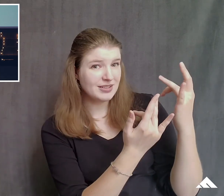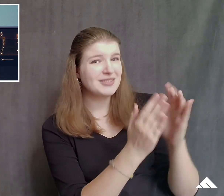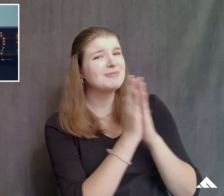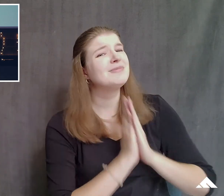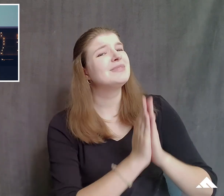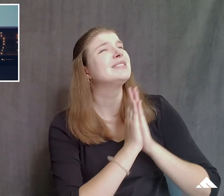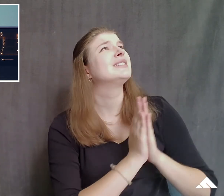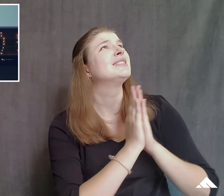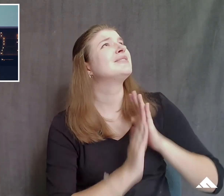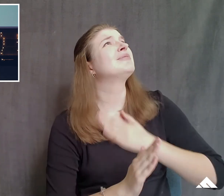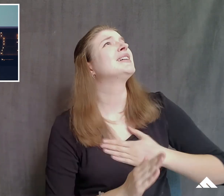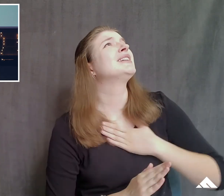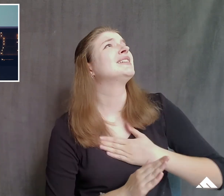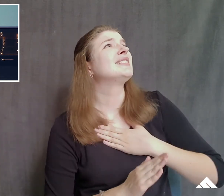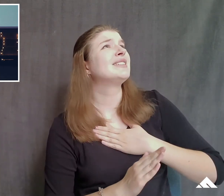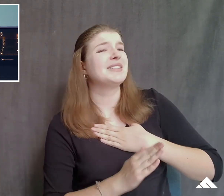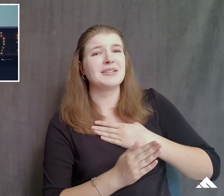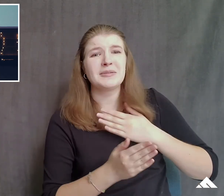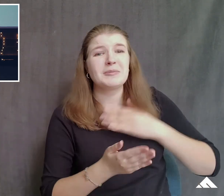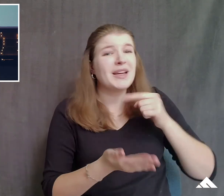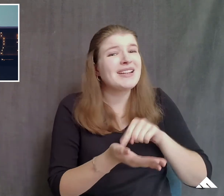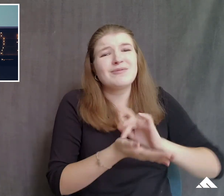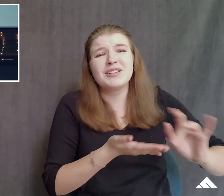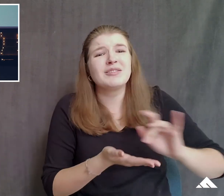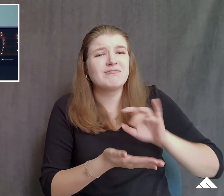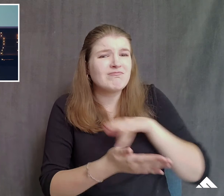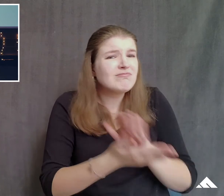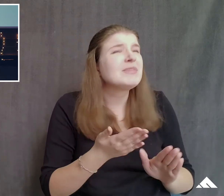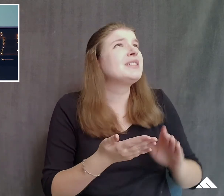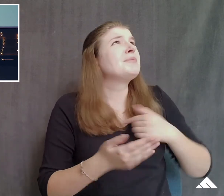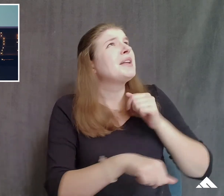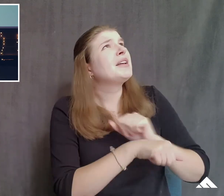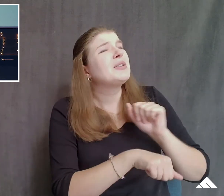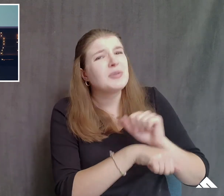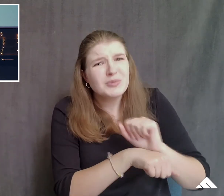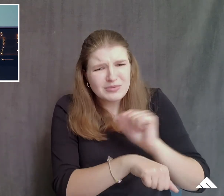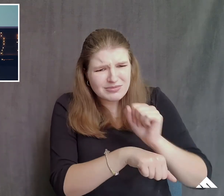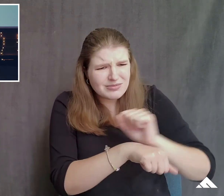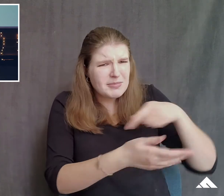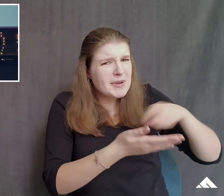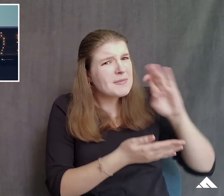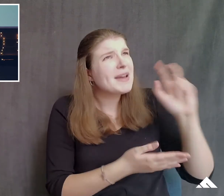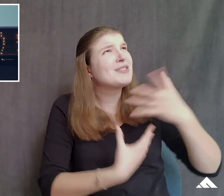Please, please, you know, forgive my debt. I'll work hard. I'll pay it back. Trust me.